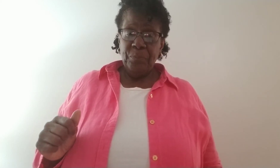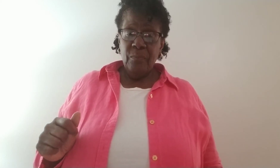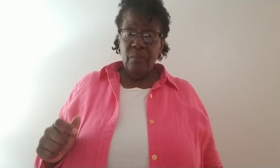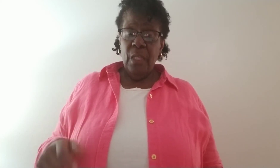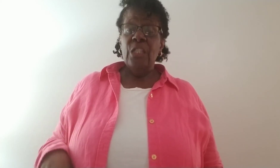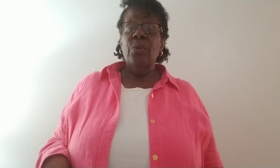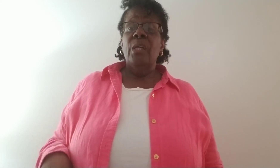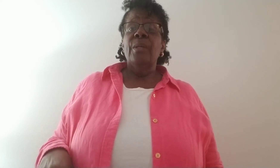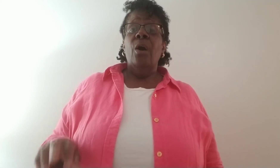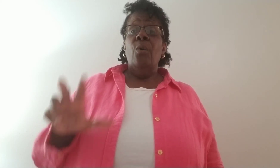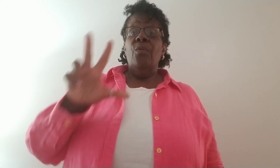3,359,569. So here we go.